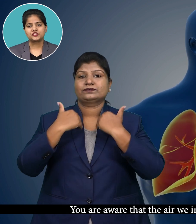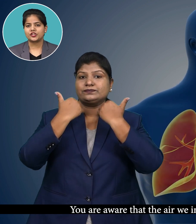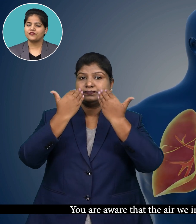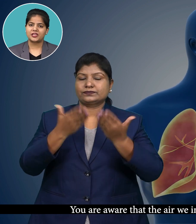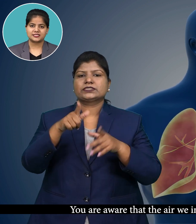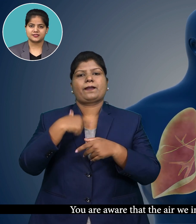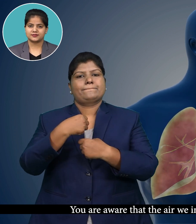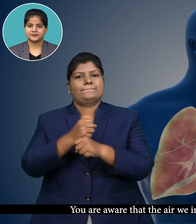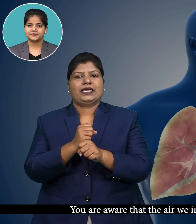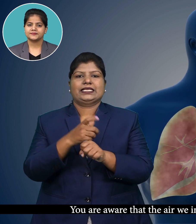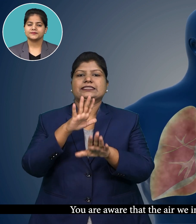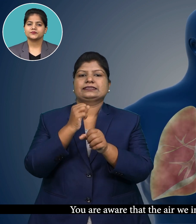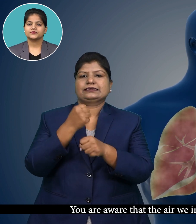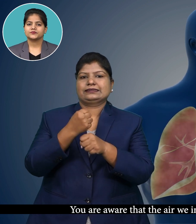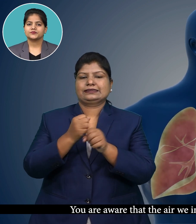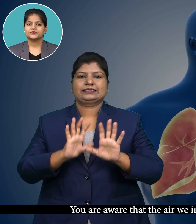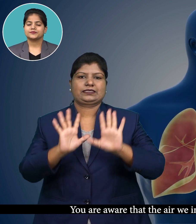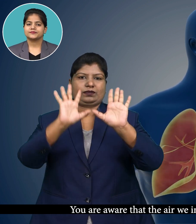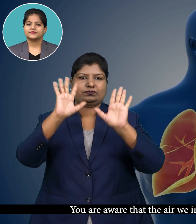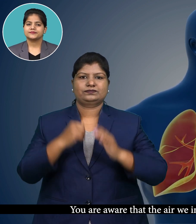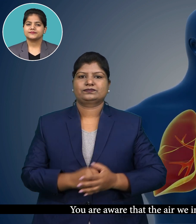a mixture of gases.